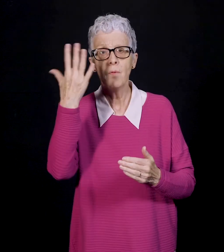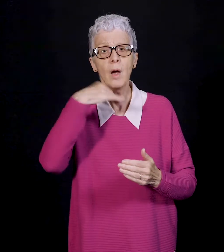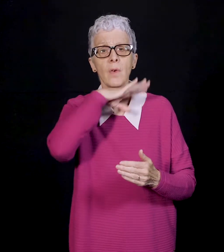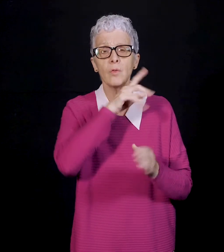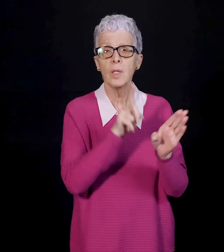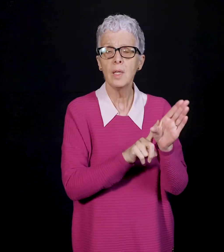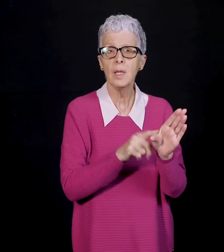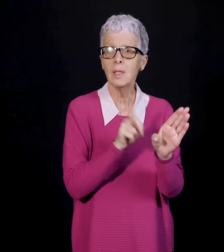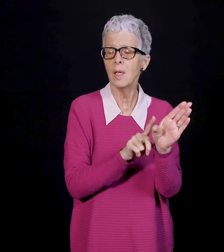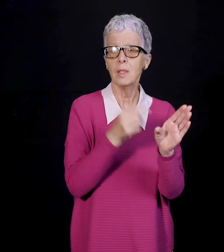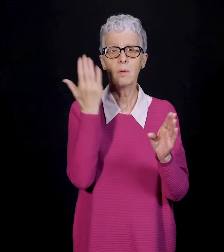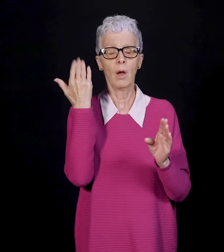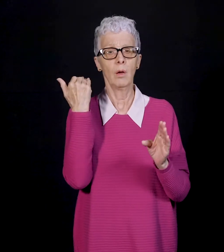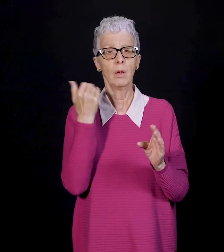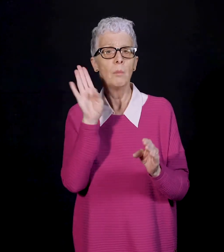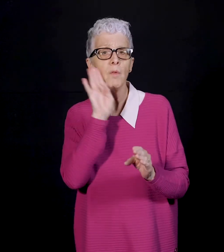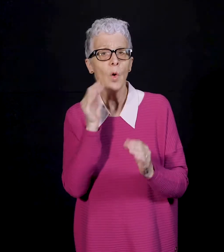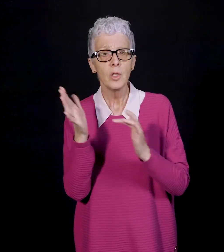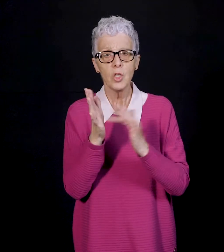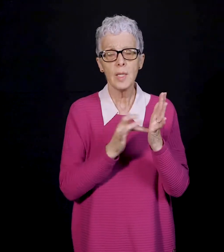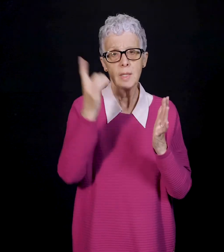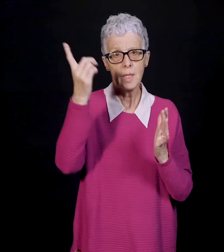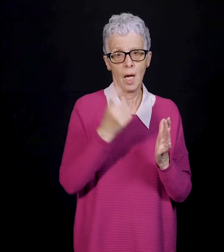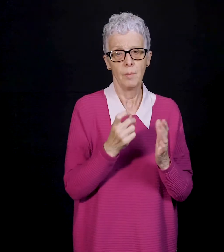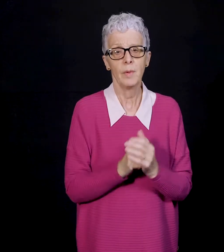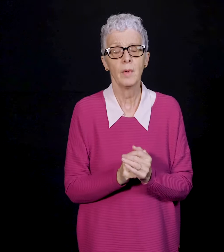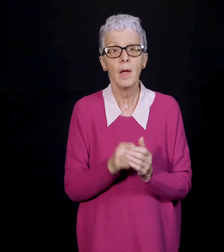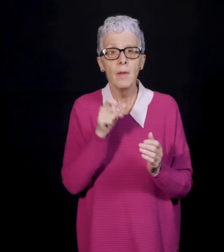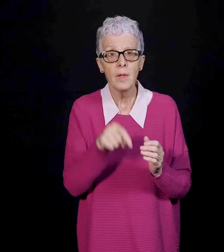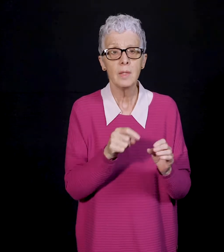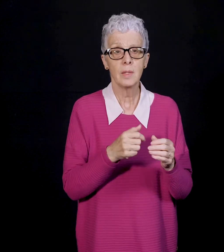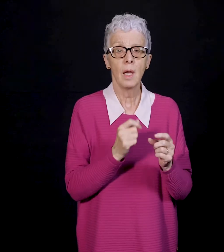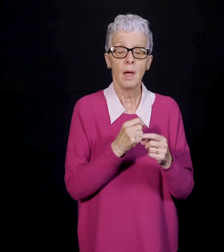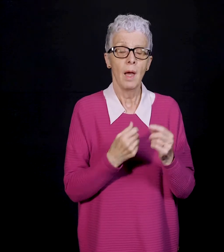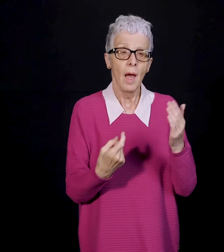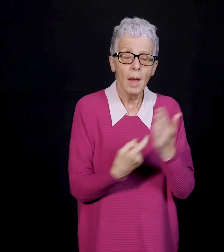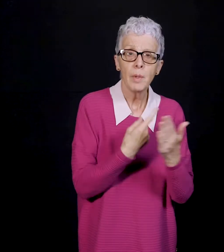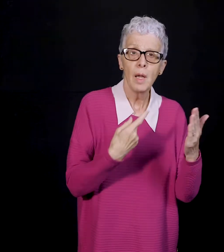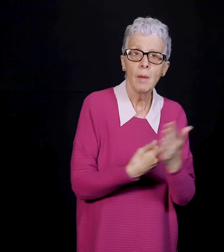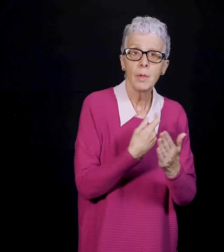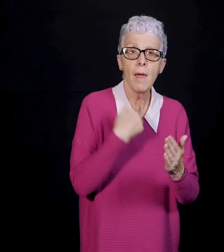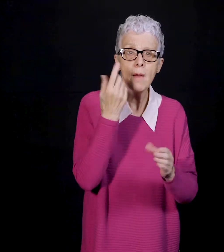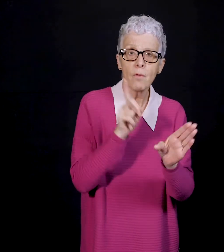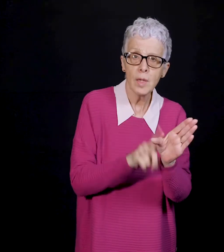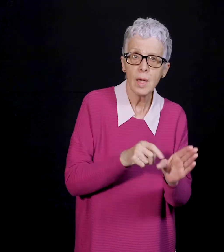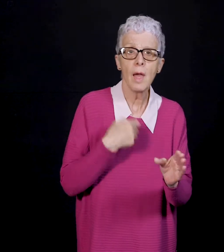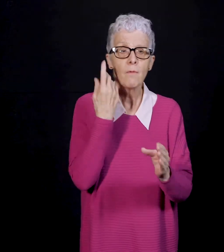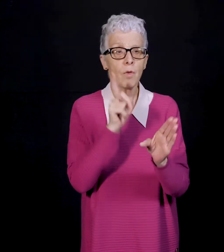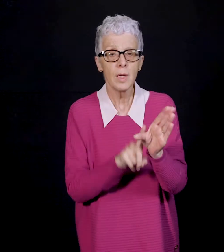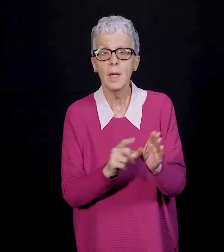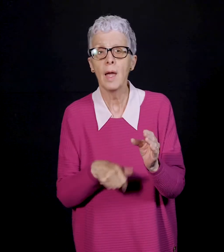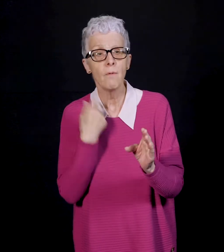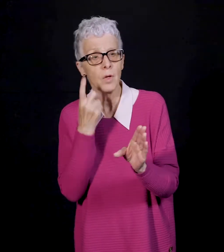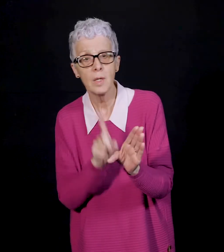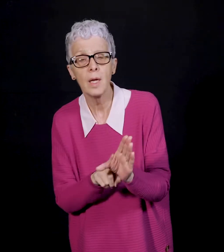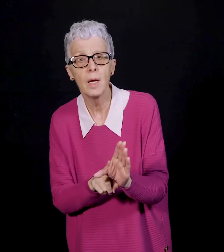planet. But of course, all of this went on and on and on. It's pretty gruesome stuff, of course, but it all speaks to